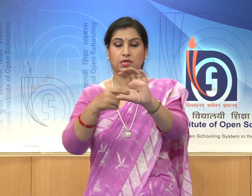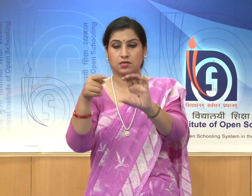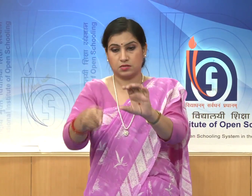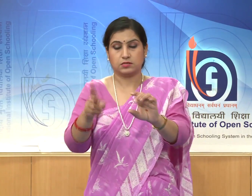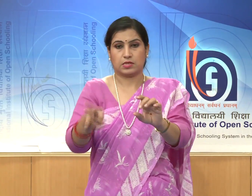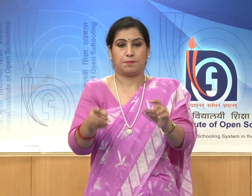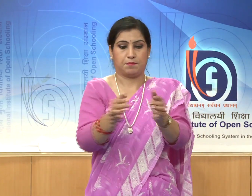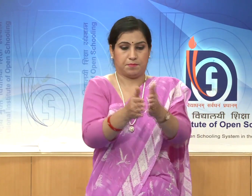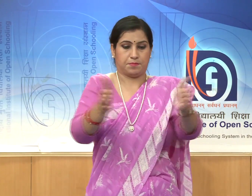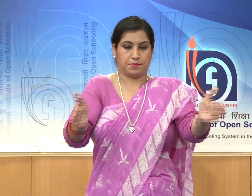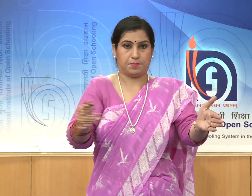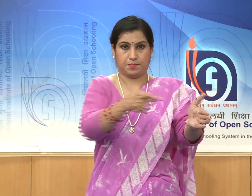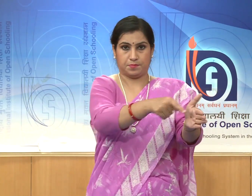proves this.